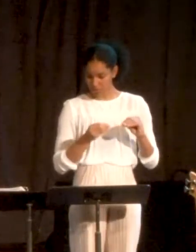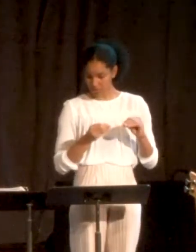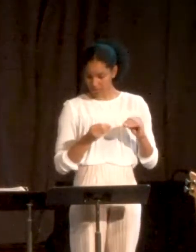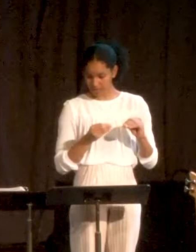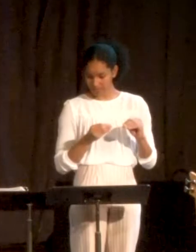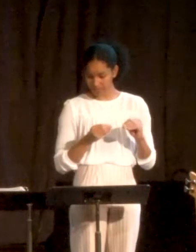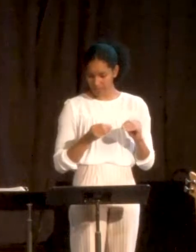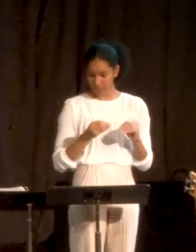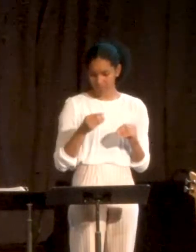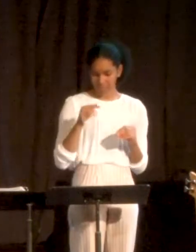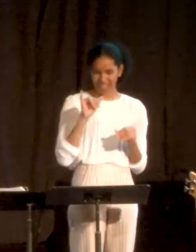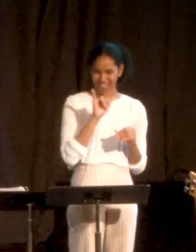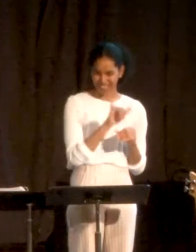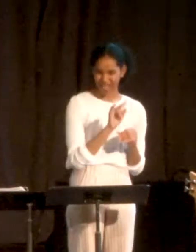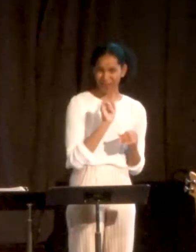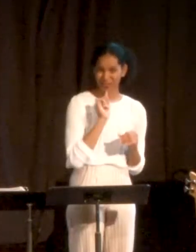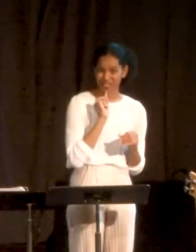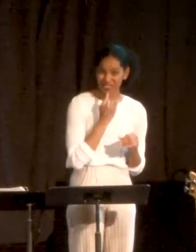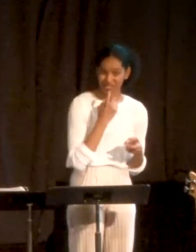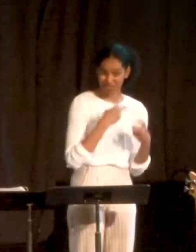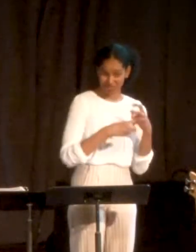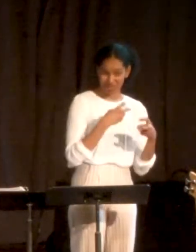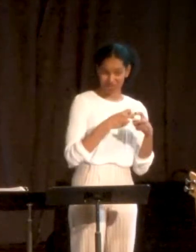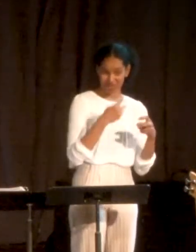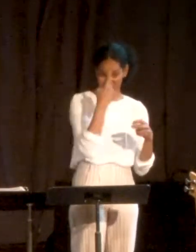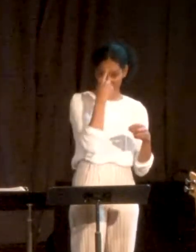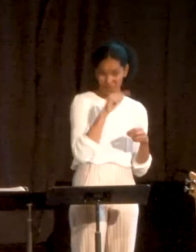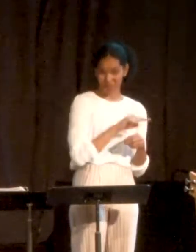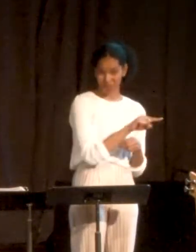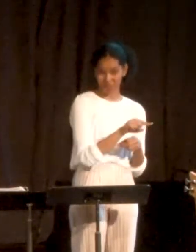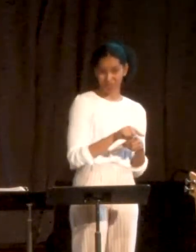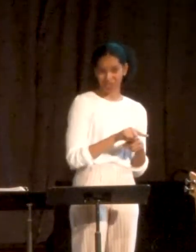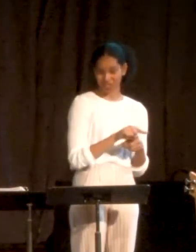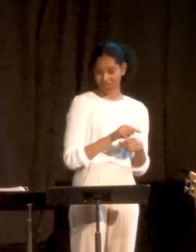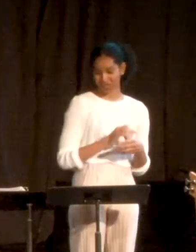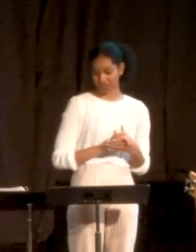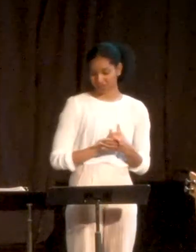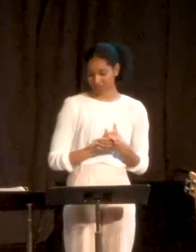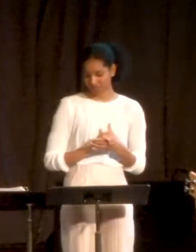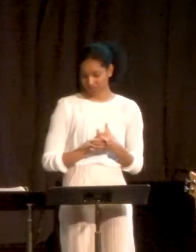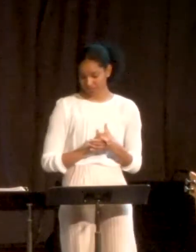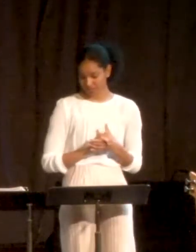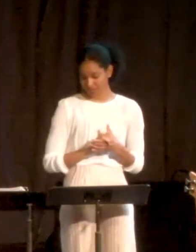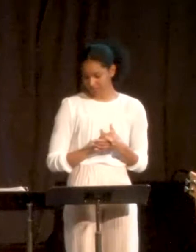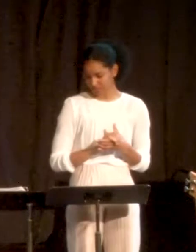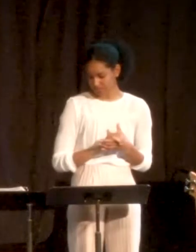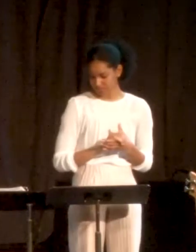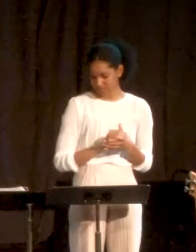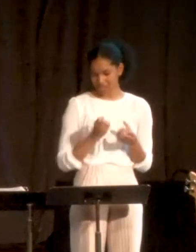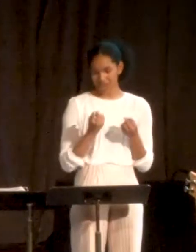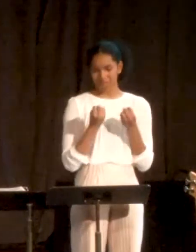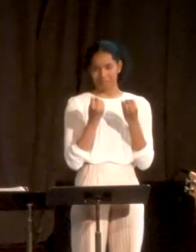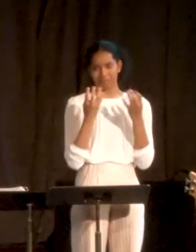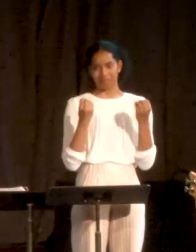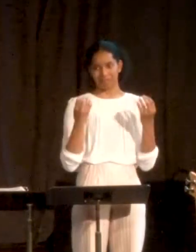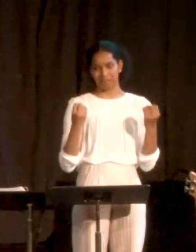been a serious conflict. It was a real problem, and it had lasting